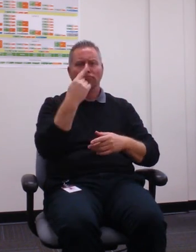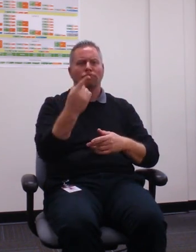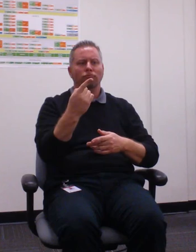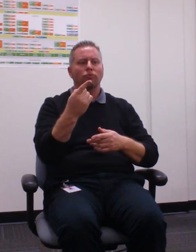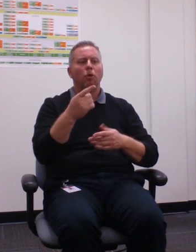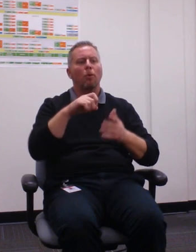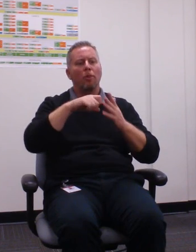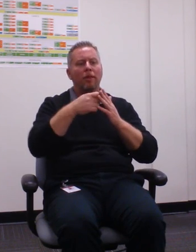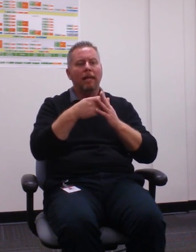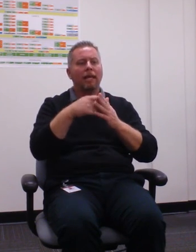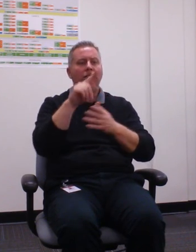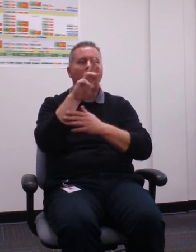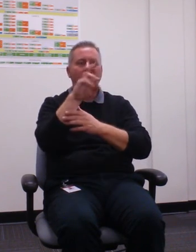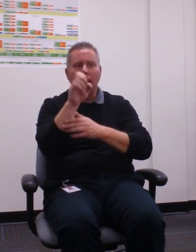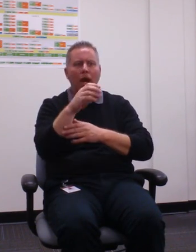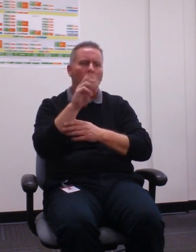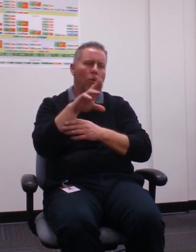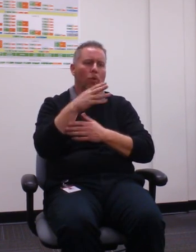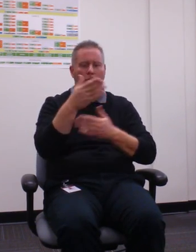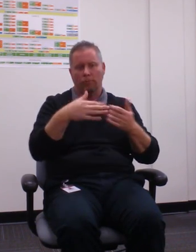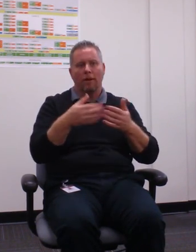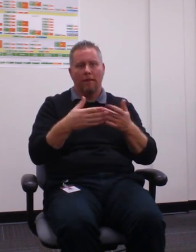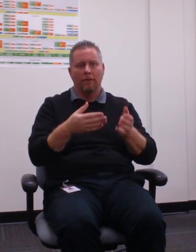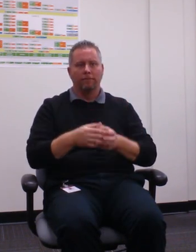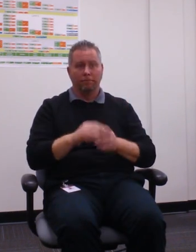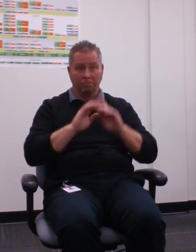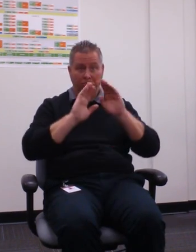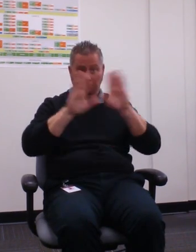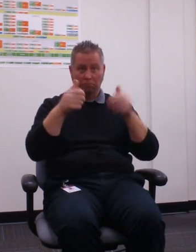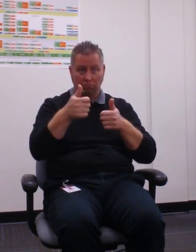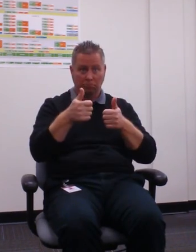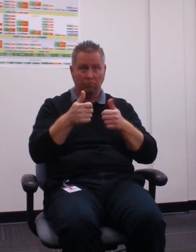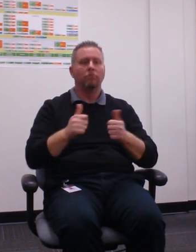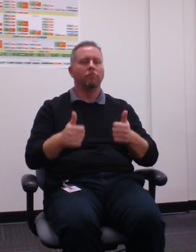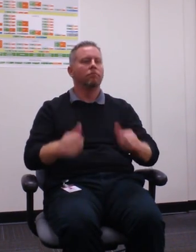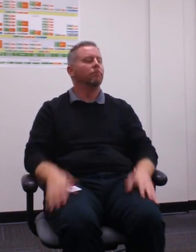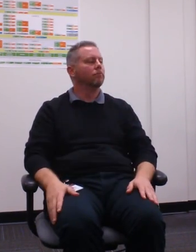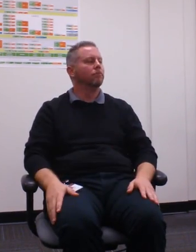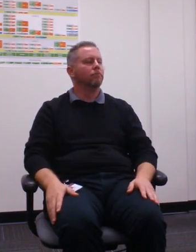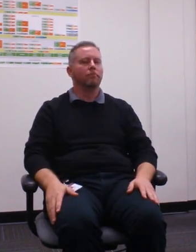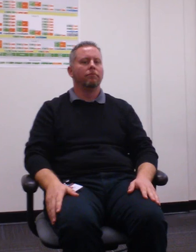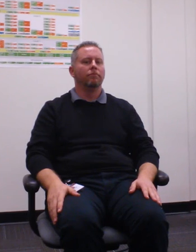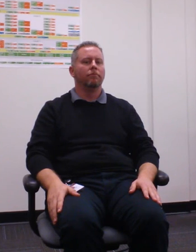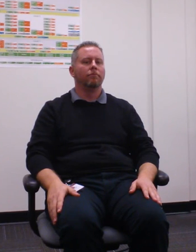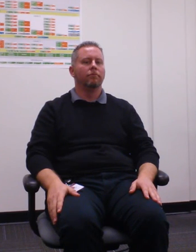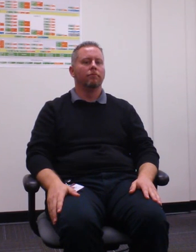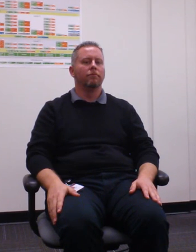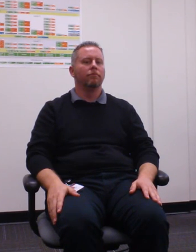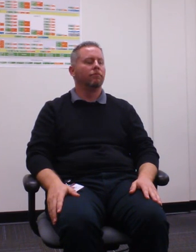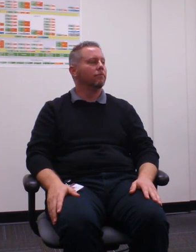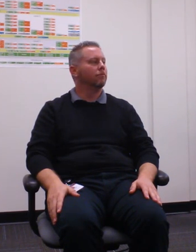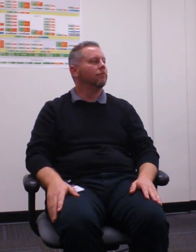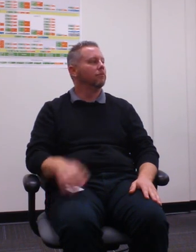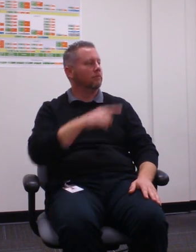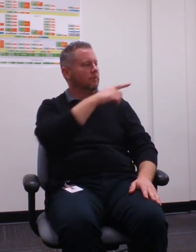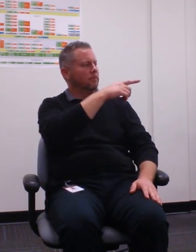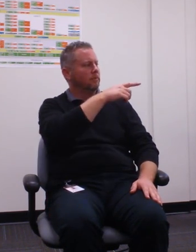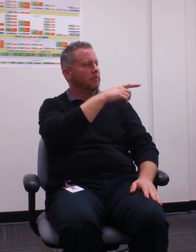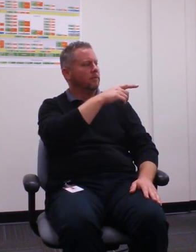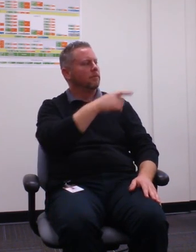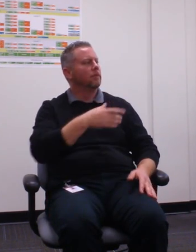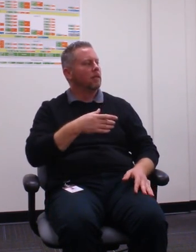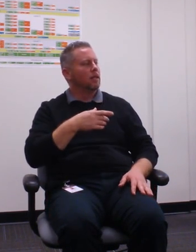Good questions, guys. Are my answers making sense? Well, you said before, the car said it was in the passenger compartment.